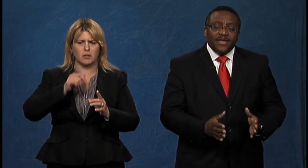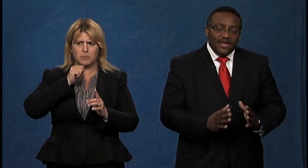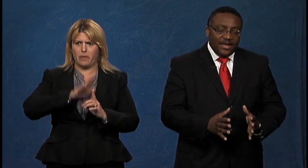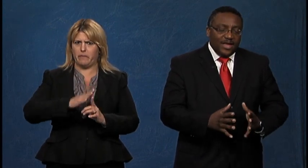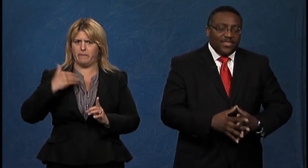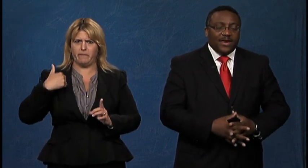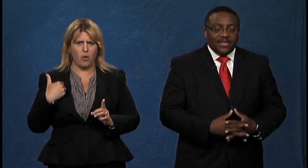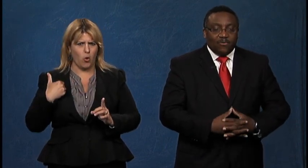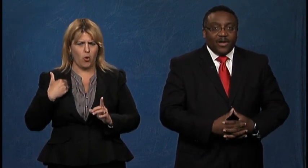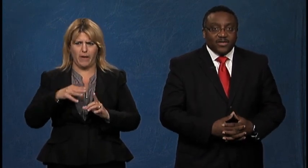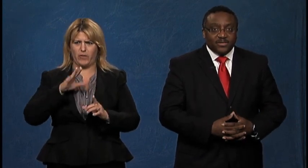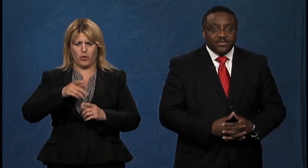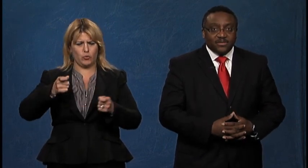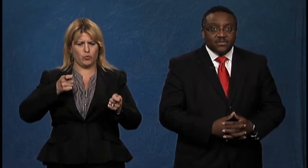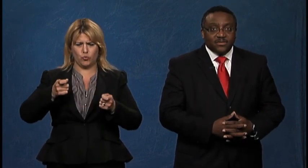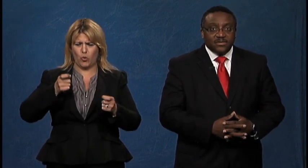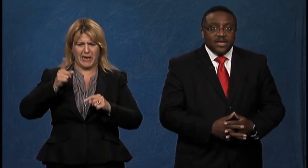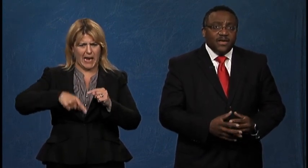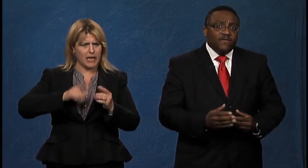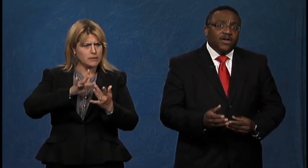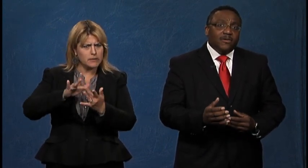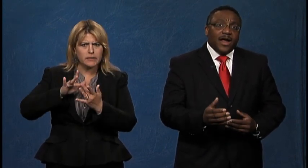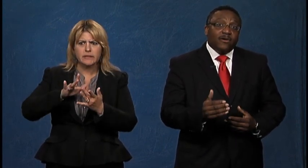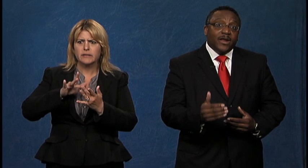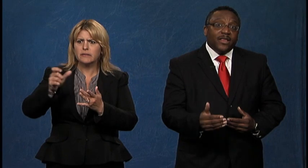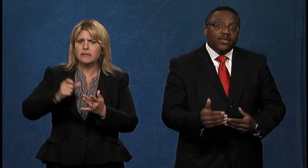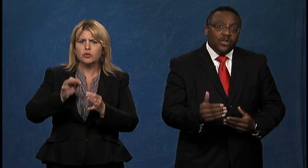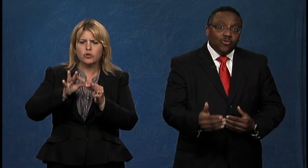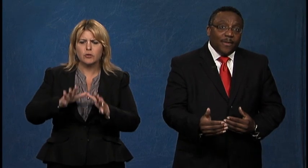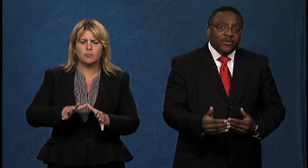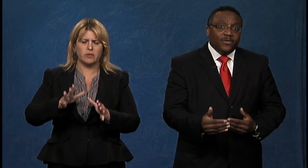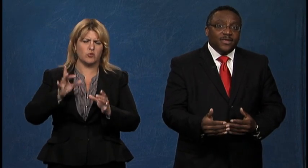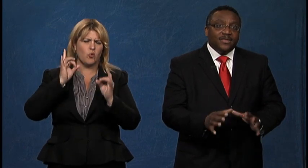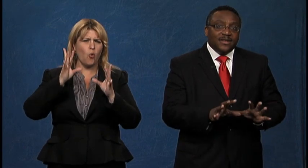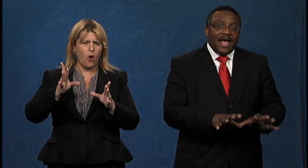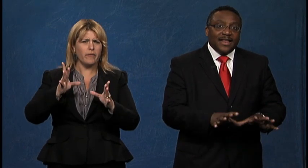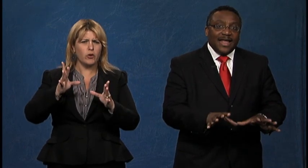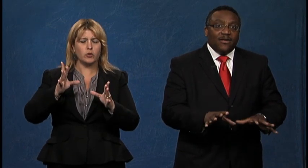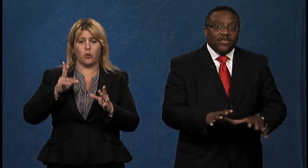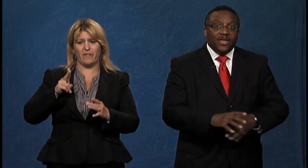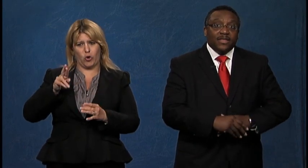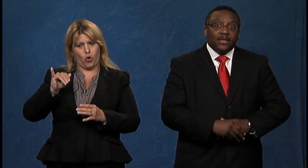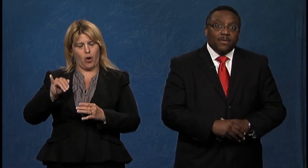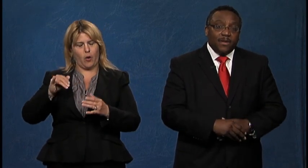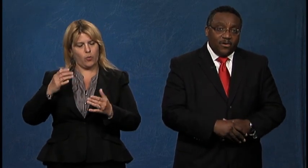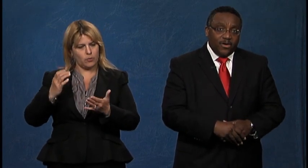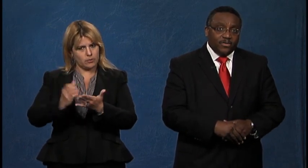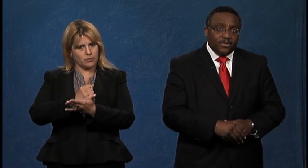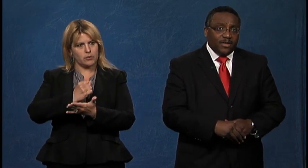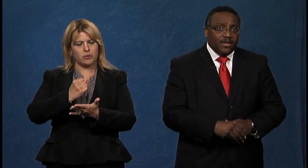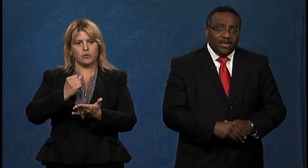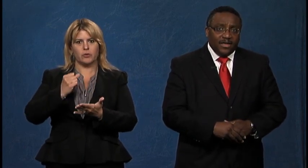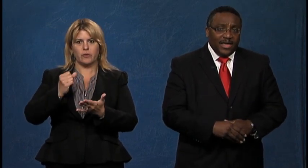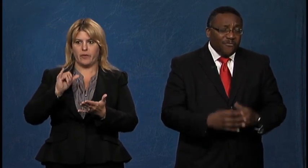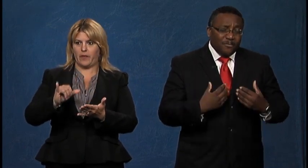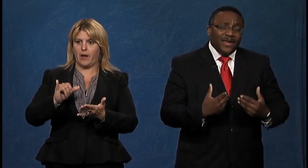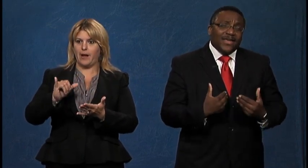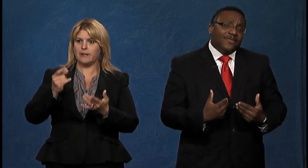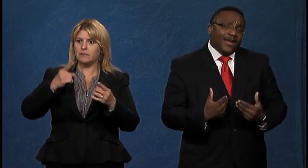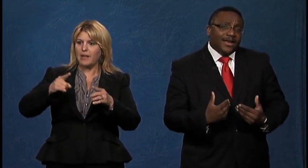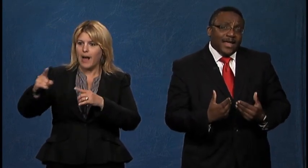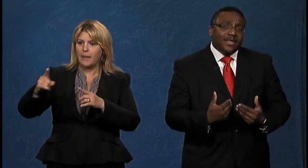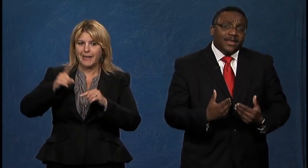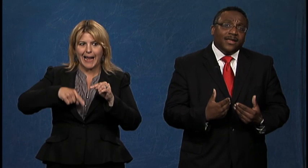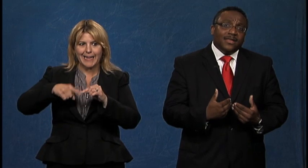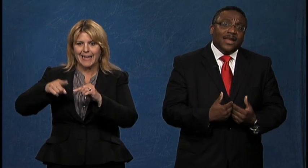control, and that is outrageous. VRI creates new opportunities to knock down these barriers. And for me,